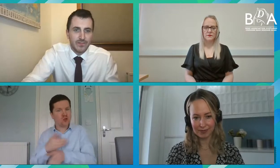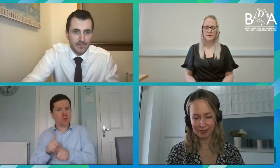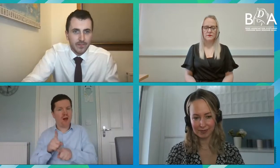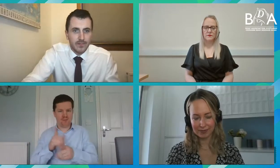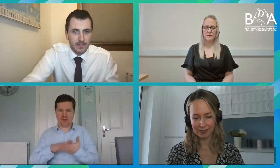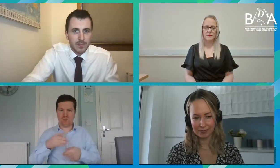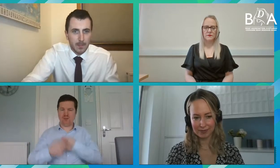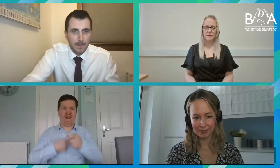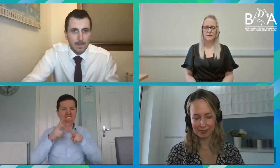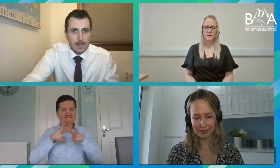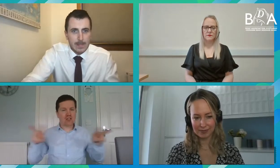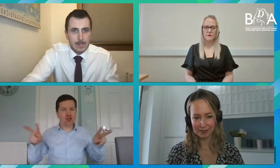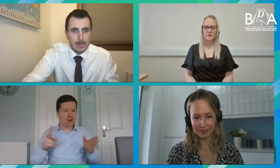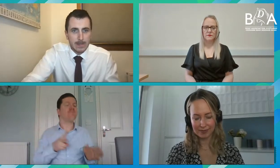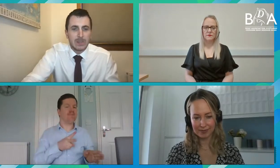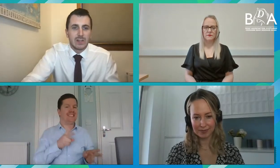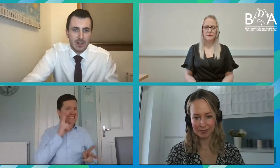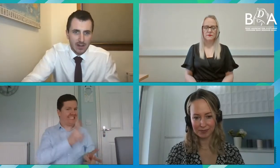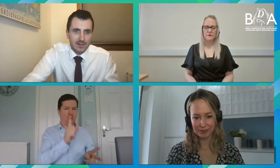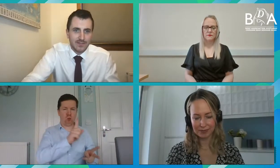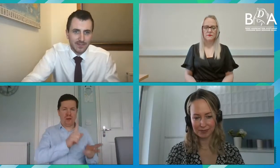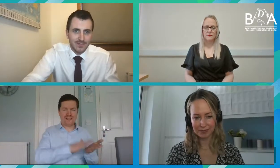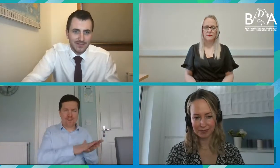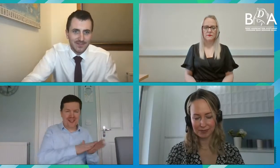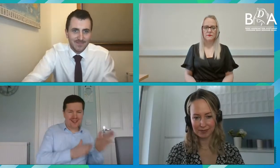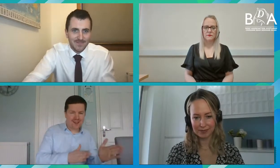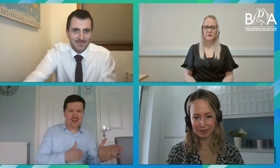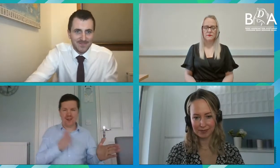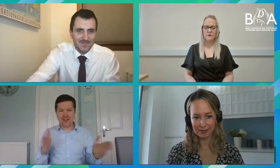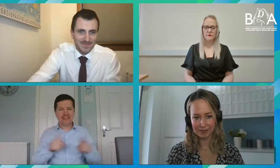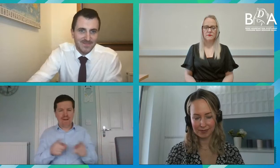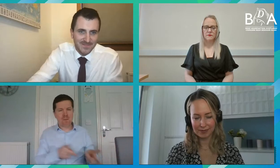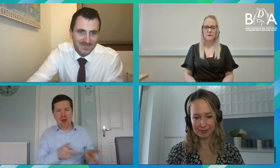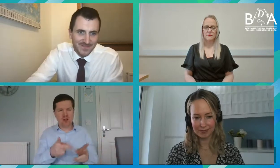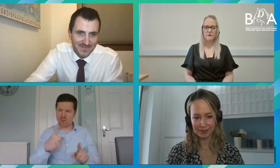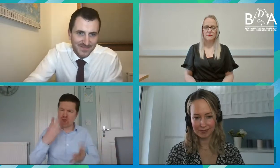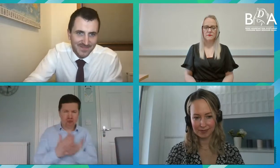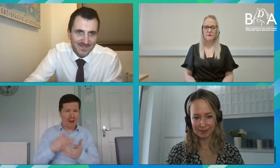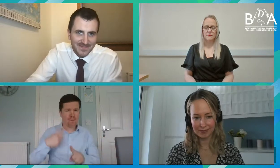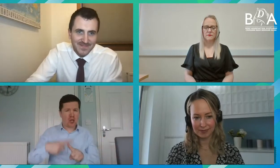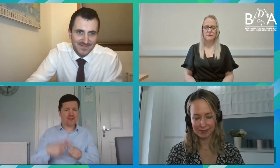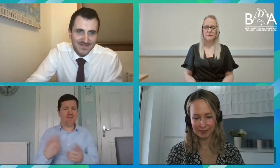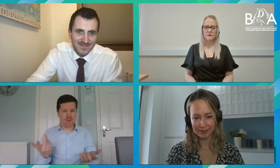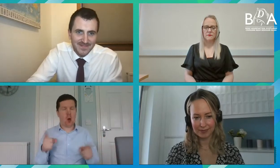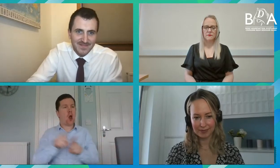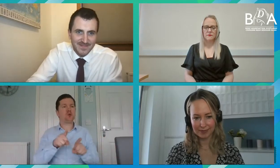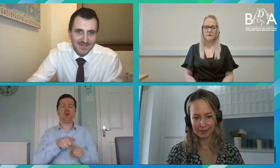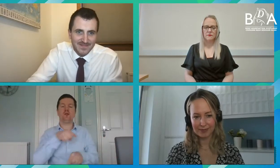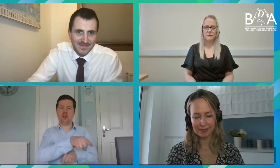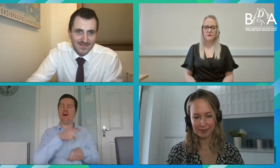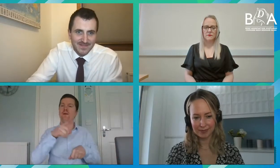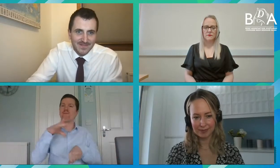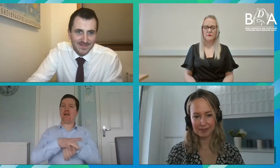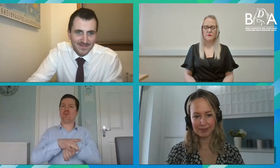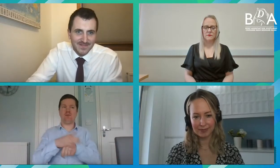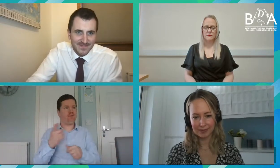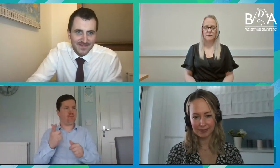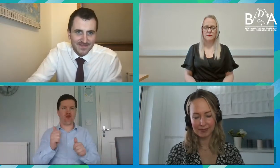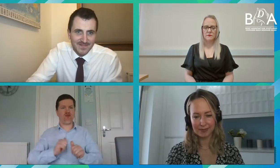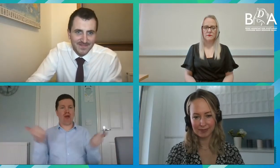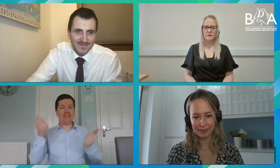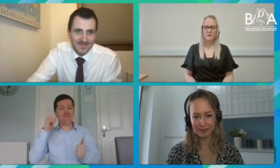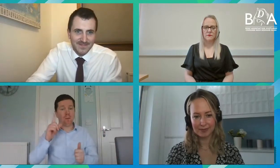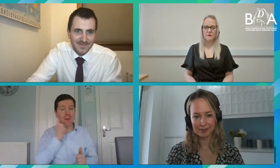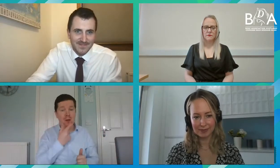in conjunction. It wasn't just about the theoretical side of things, it was about the practical. So you could actually link those two